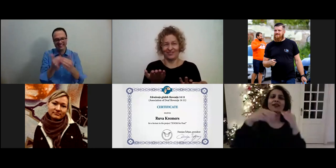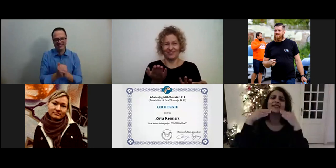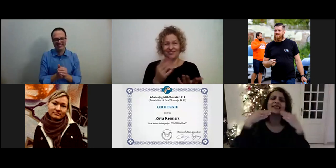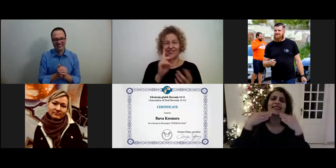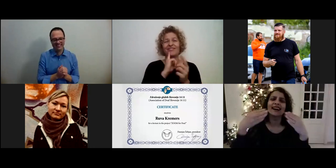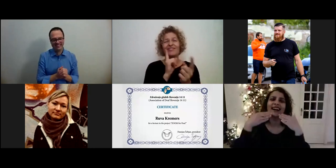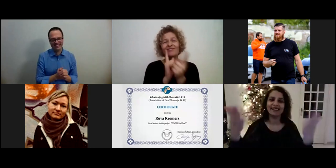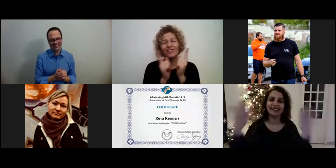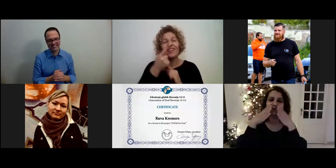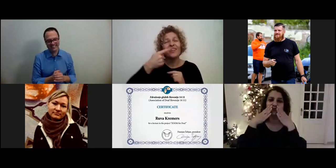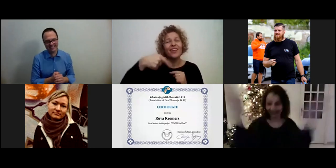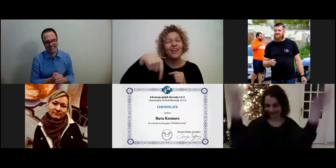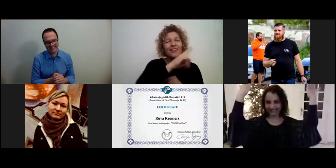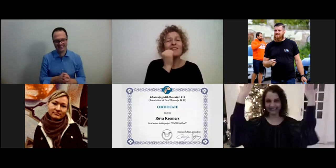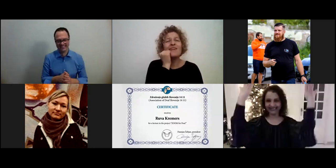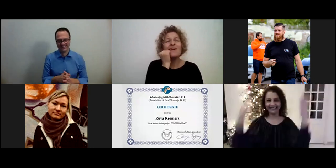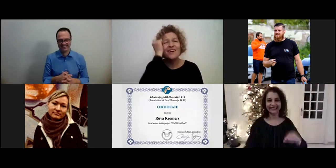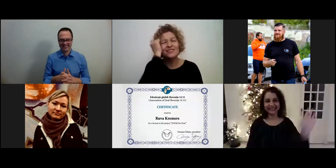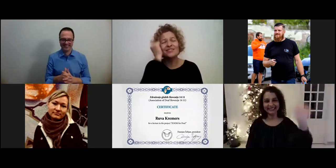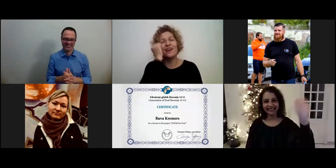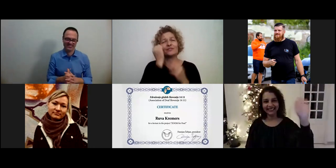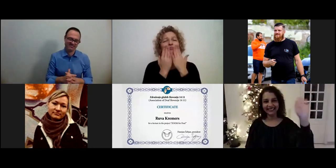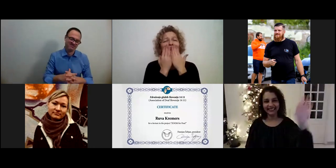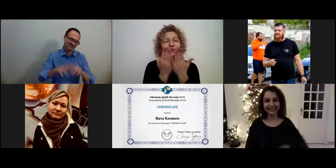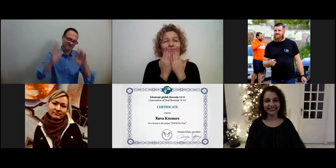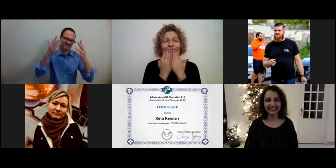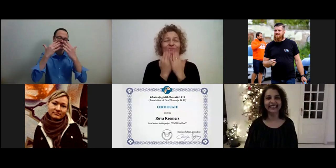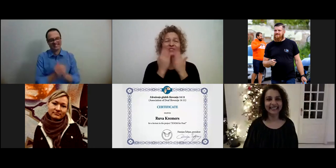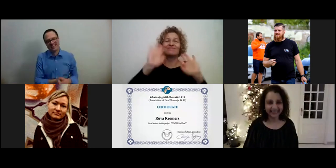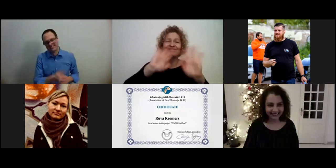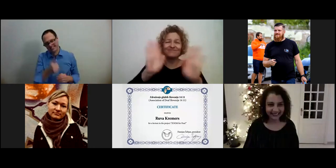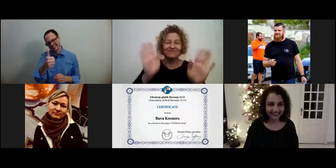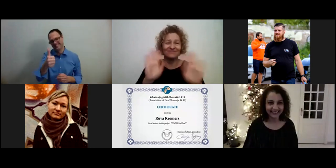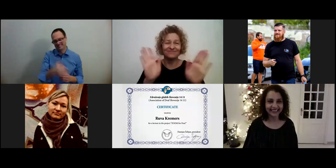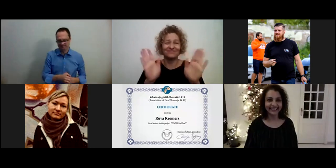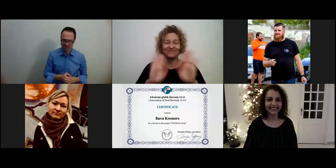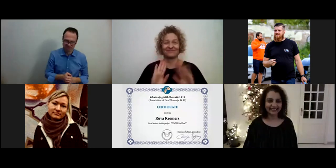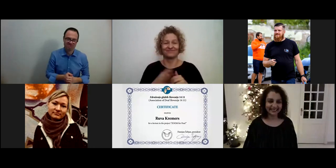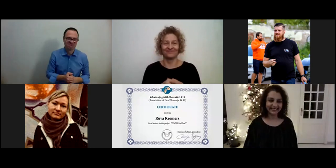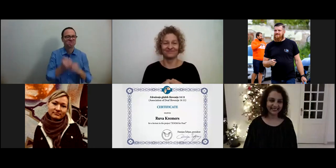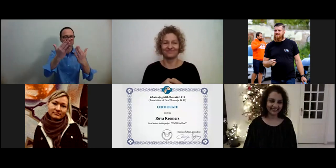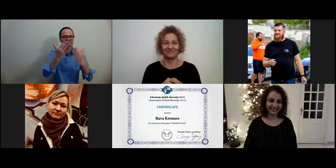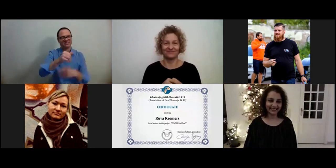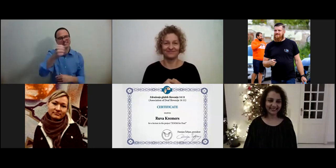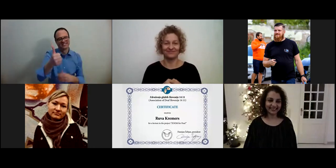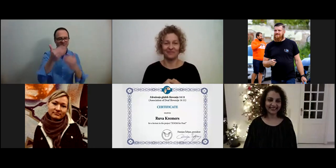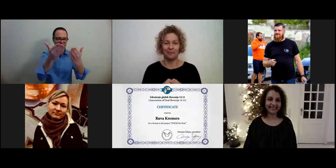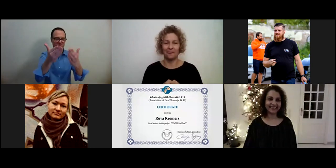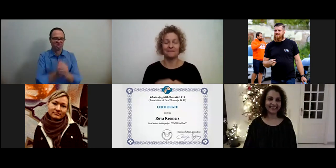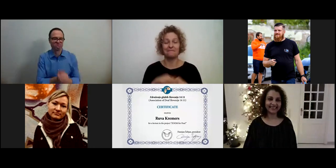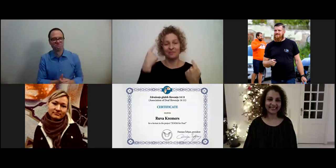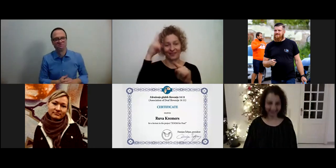everyone. And to all the deaf interpreters, thank you so much. Bye-bye. Thank you for your kind words,